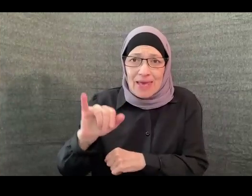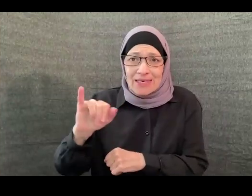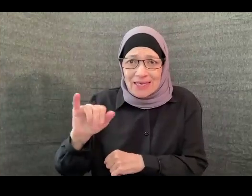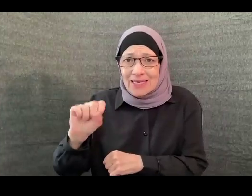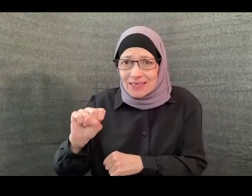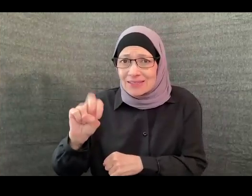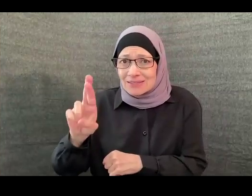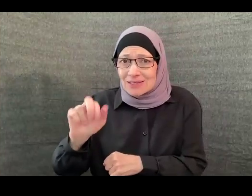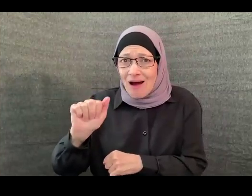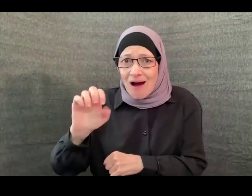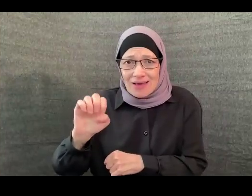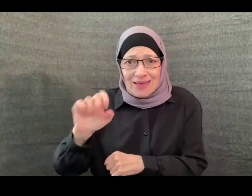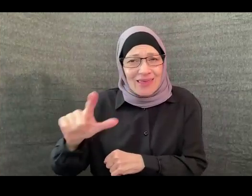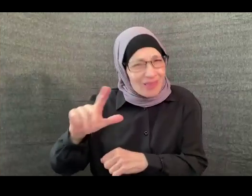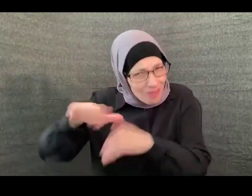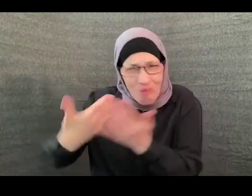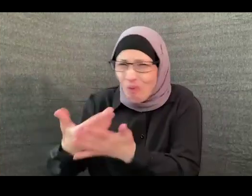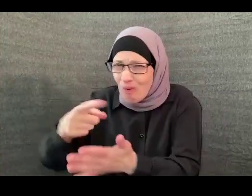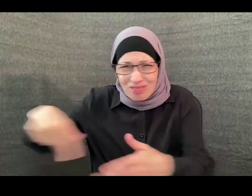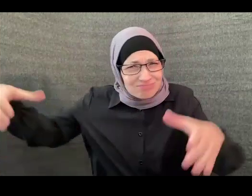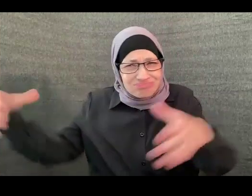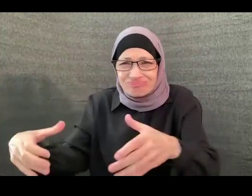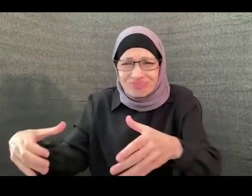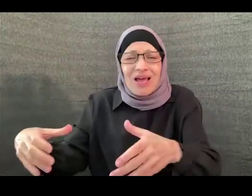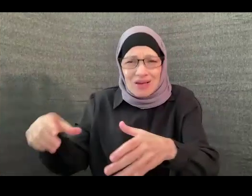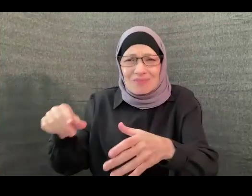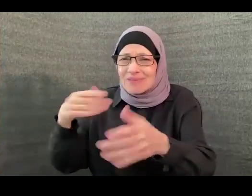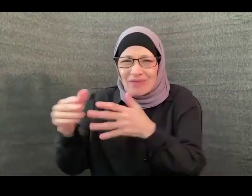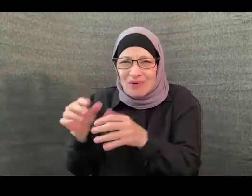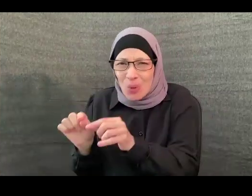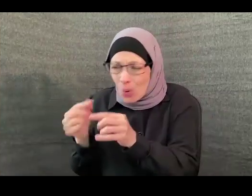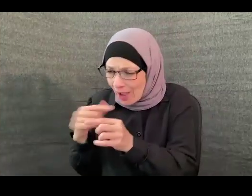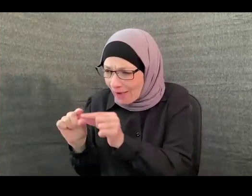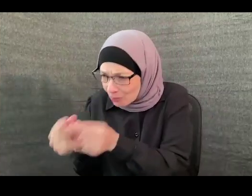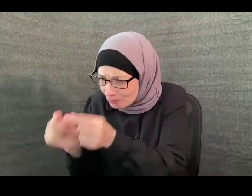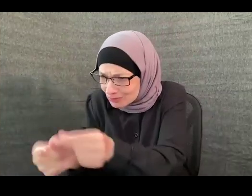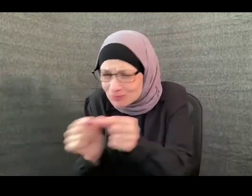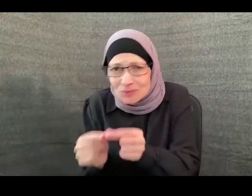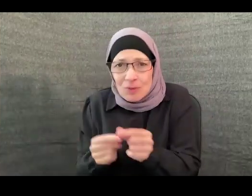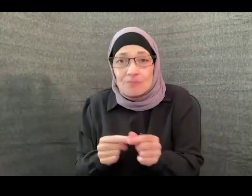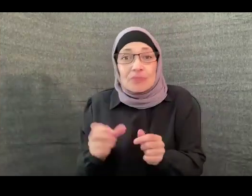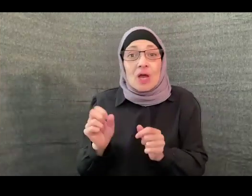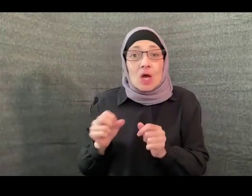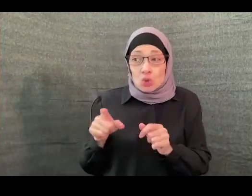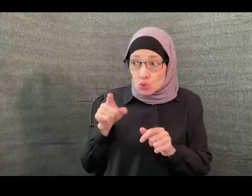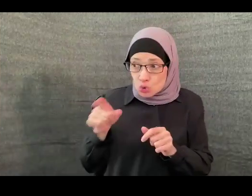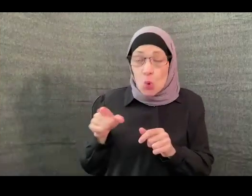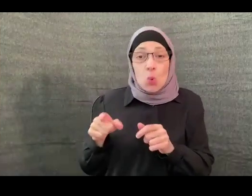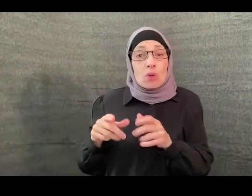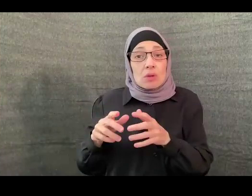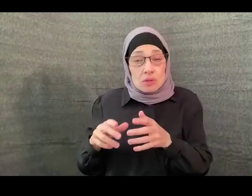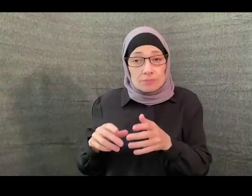It further says, you think they are all united together, but their